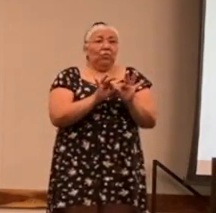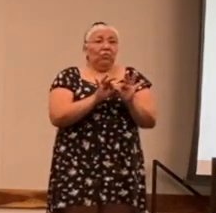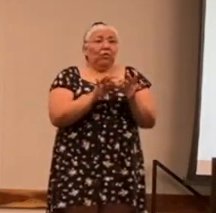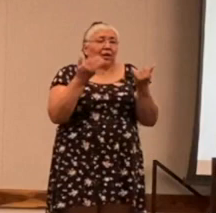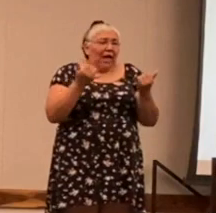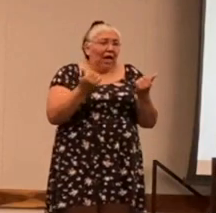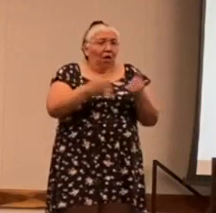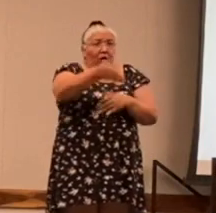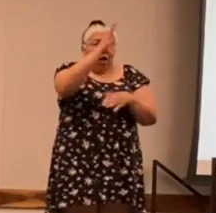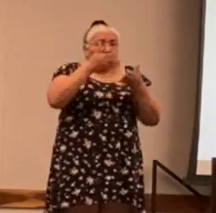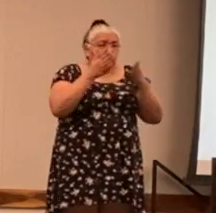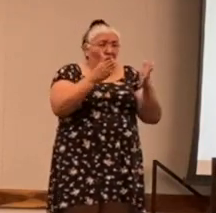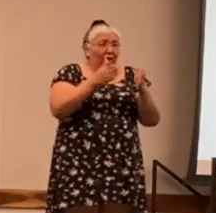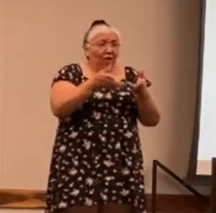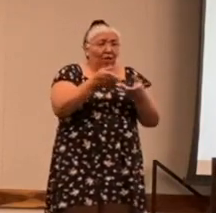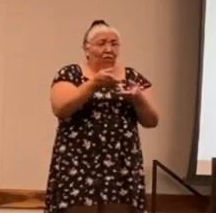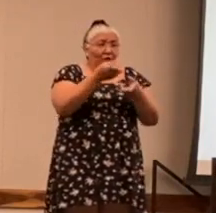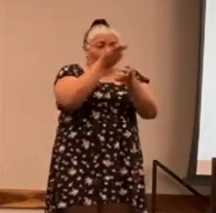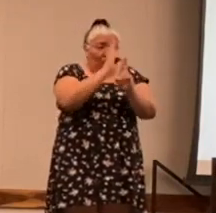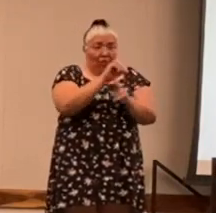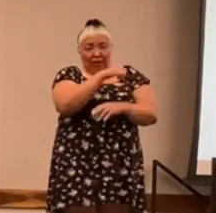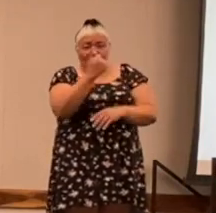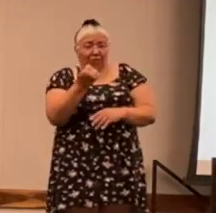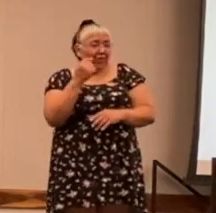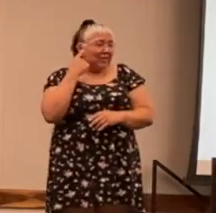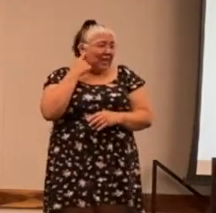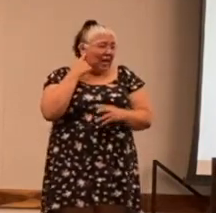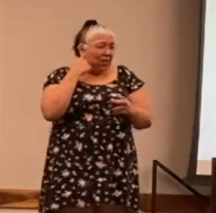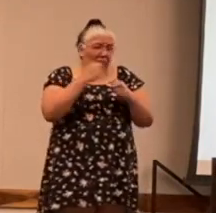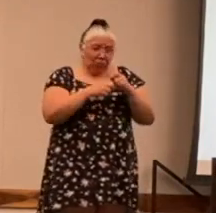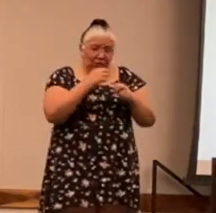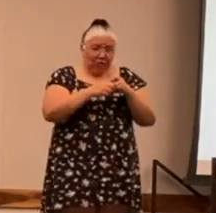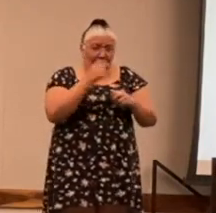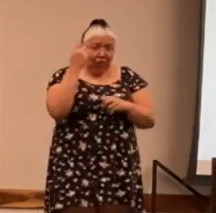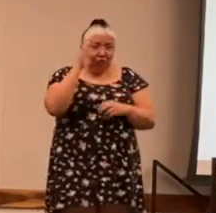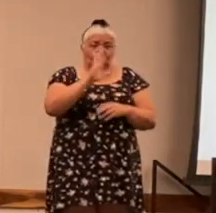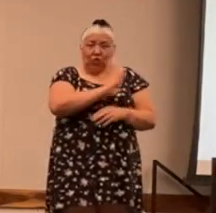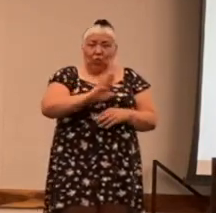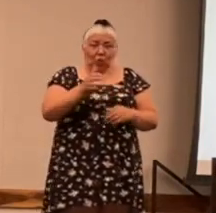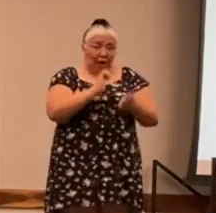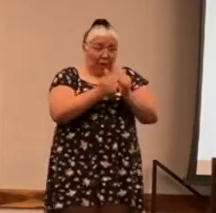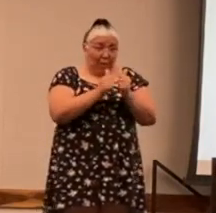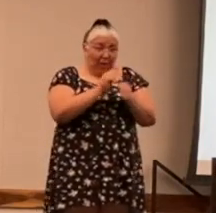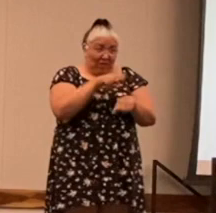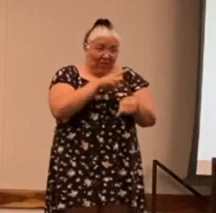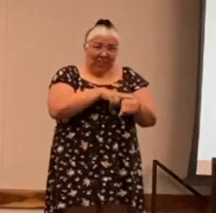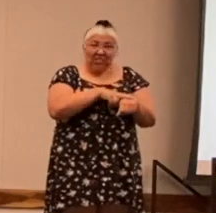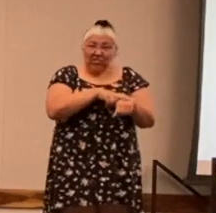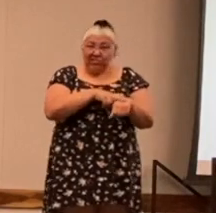So does God's way of honoring others sound too difficult for your competitive nature?